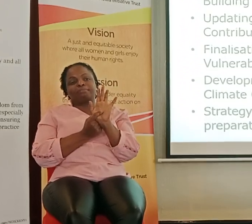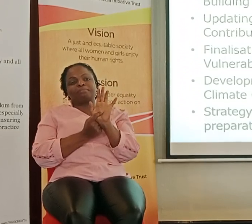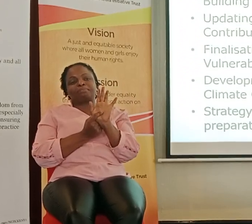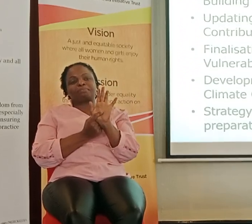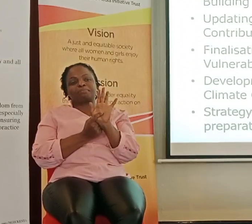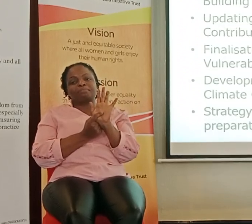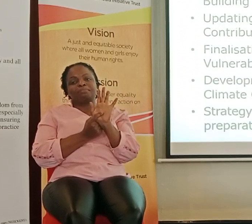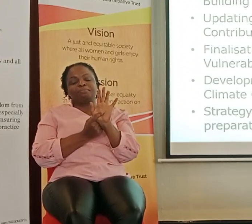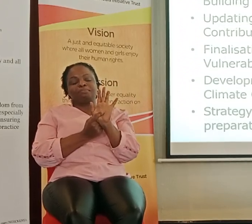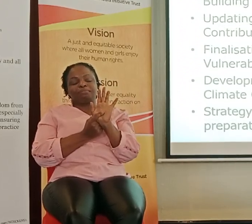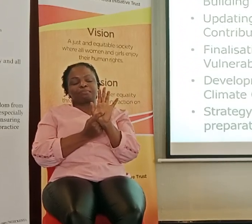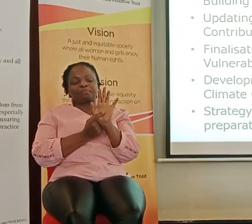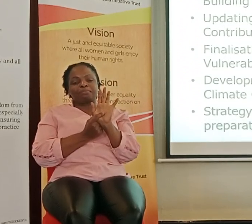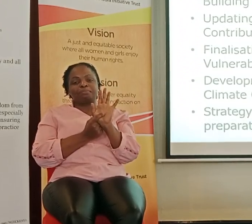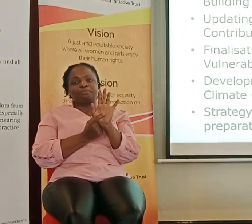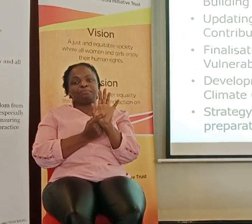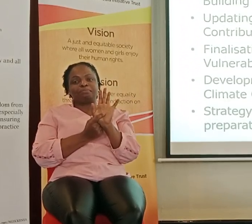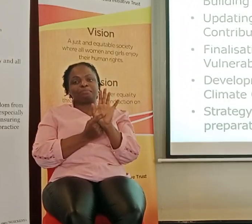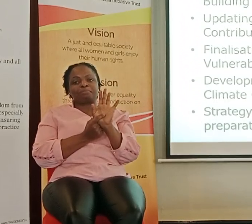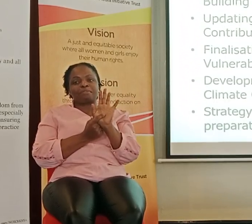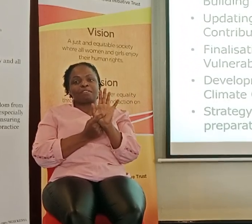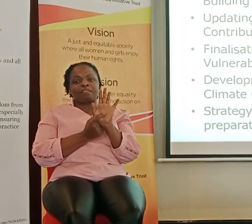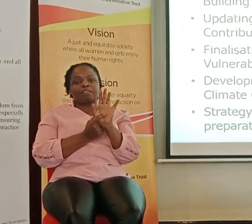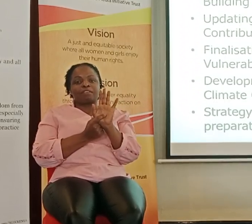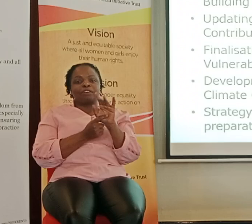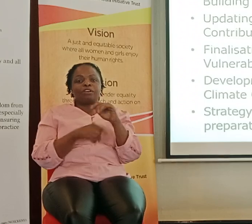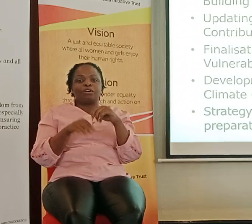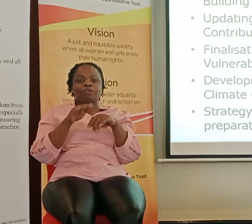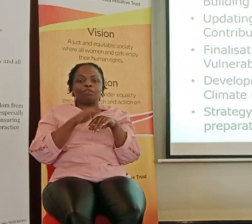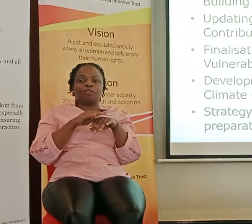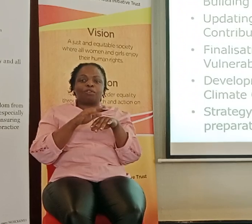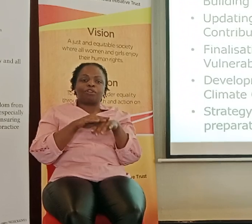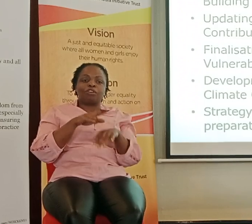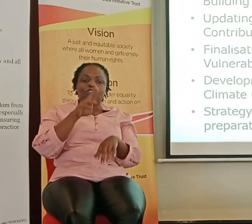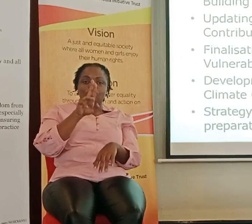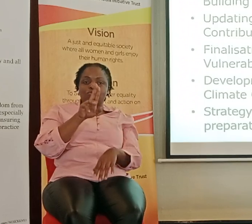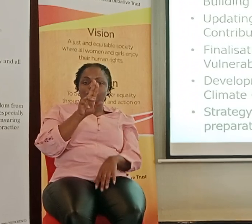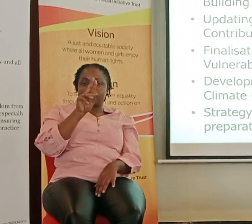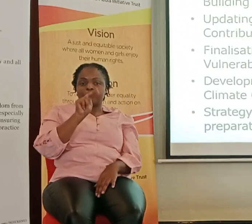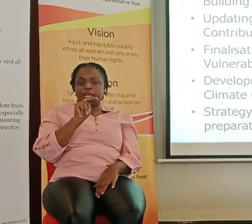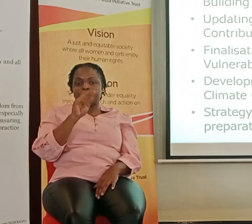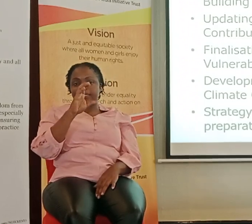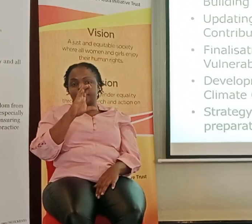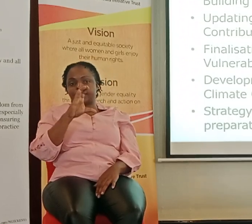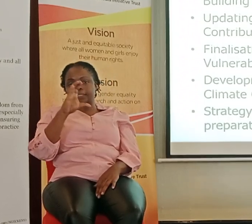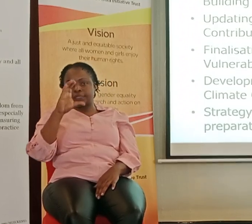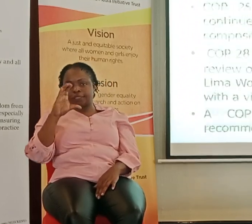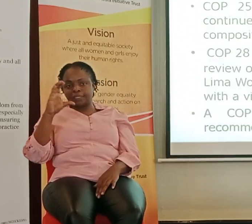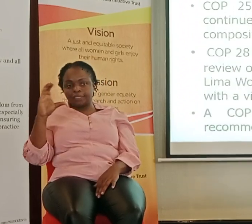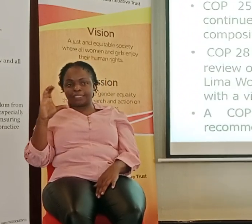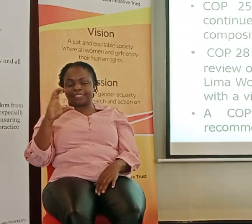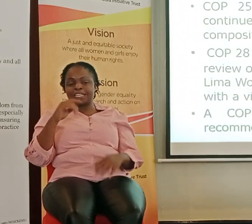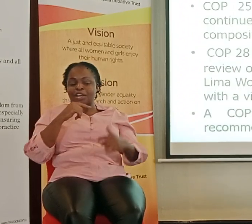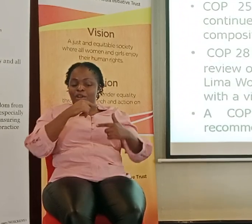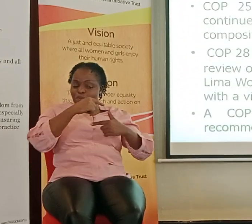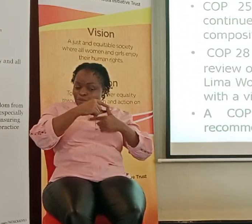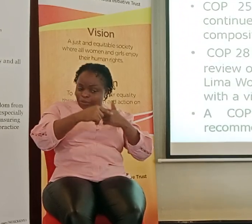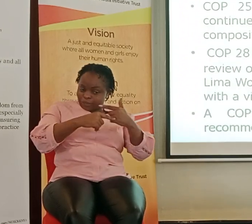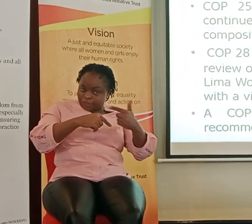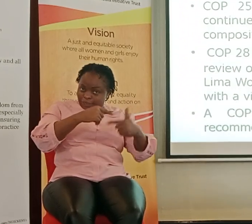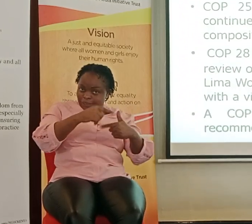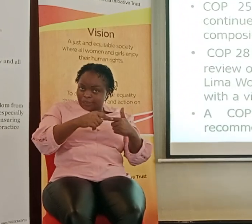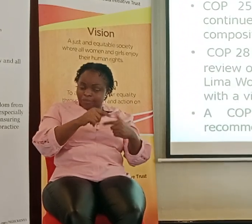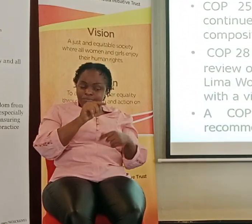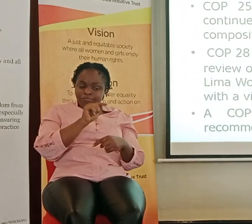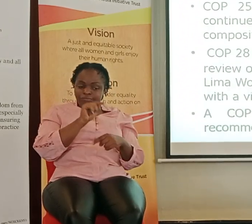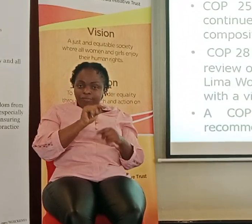put a bit of emphasis on the UNFCCC process, because it's both important but also